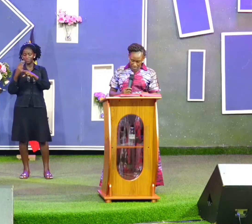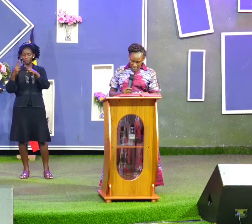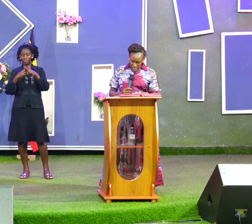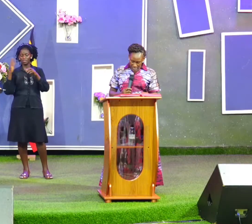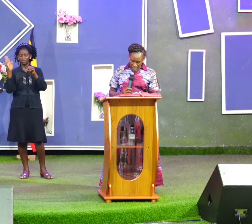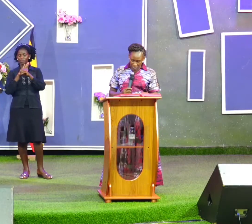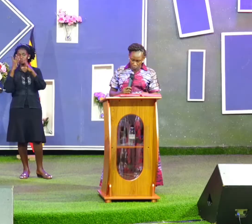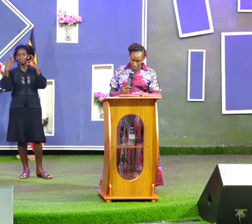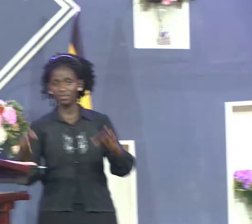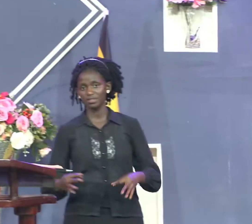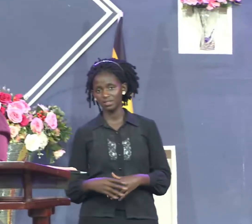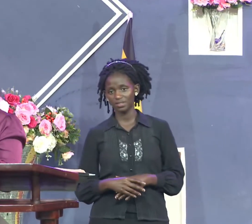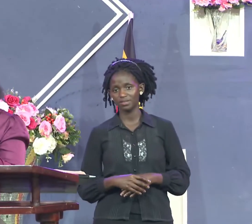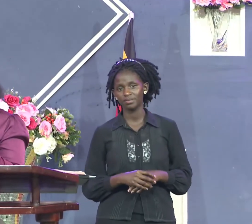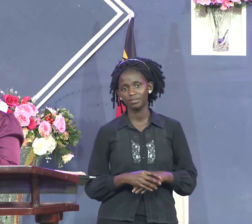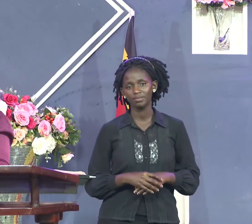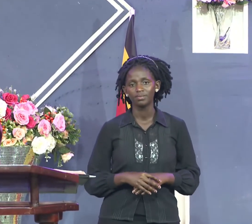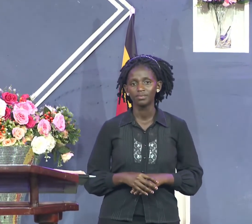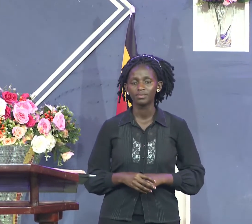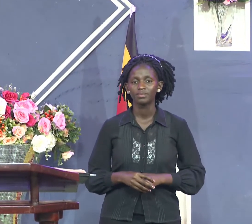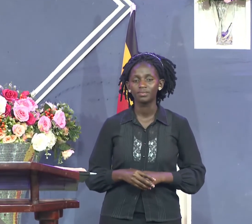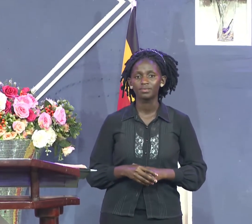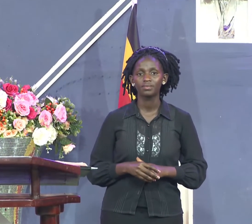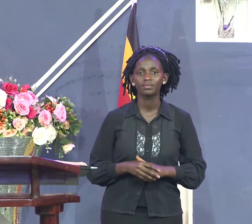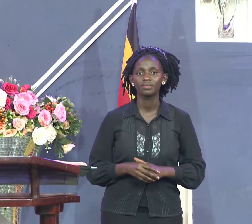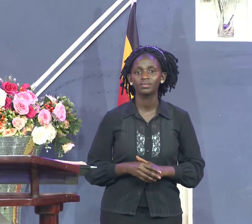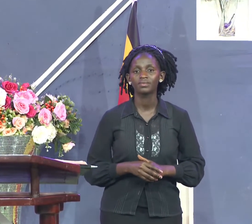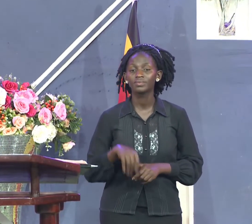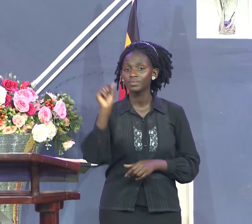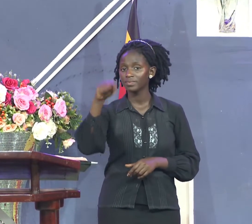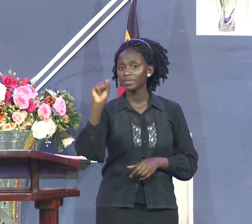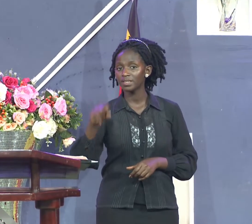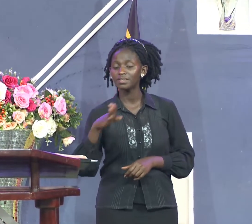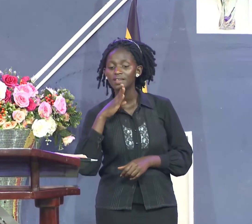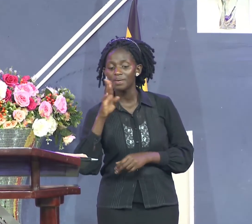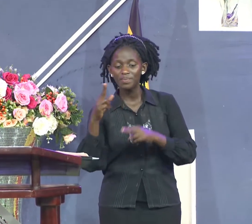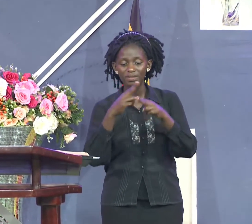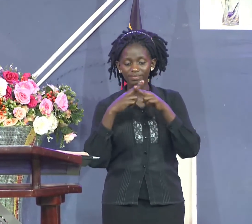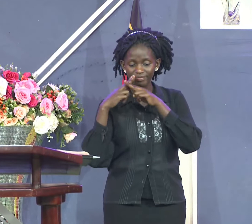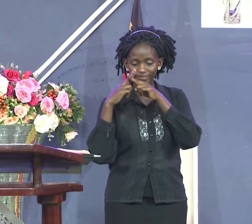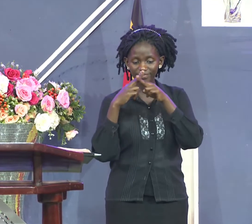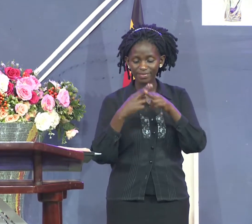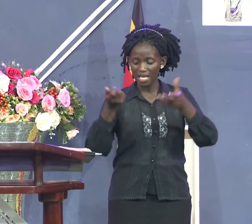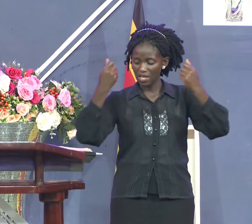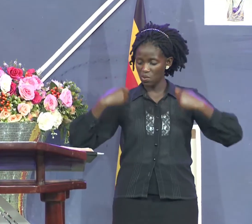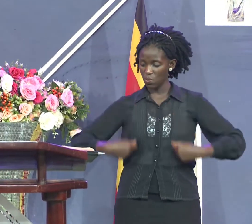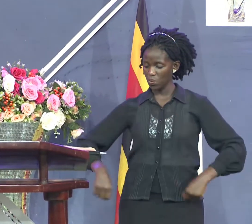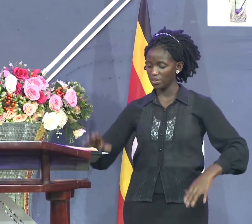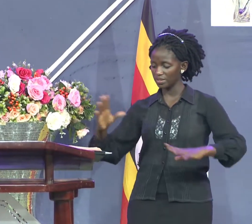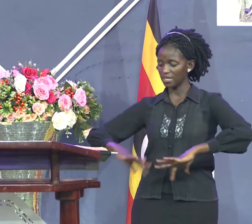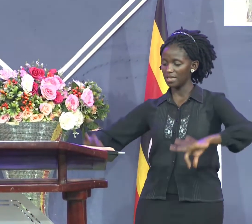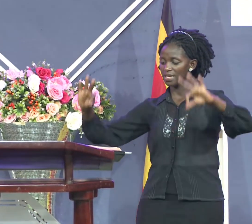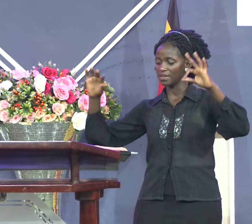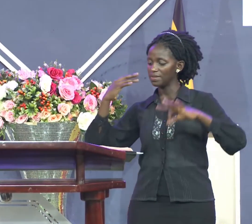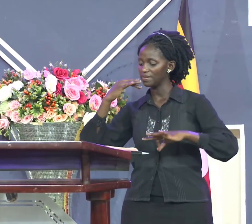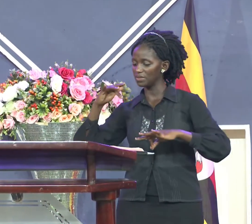That many are the women who do noble things. Hey, wegendereza mama. Oyambala bulungi,